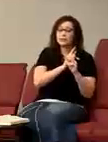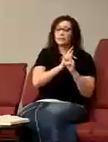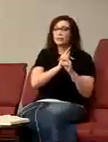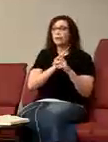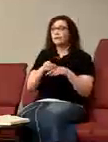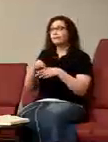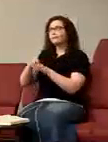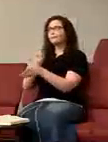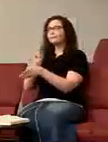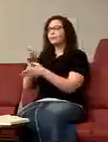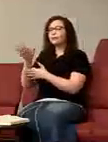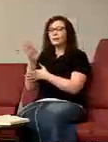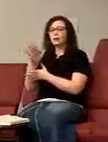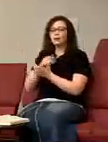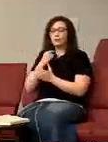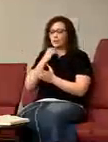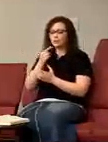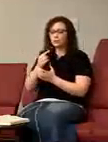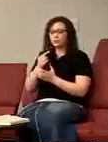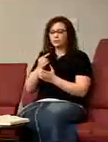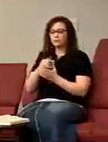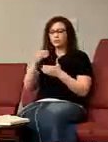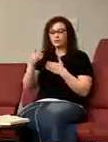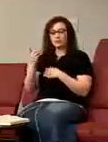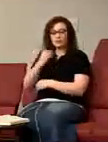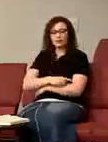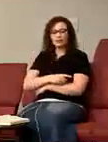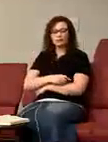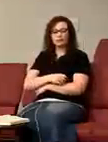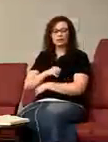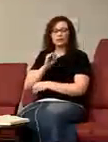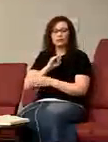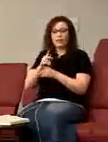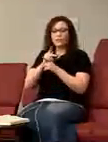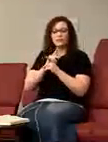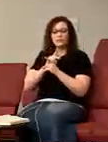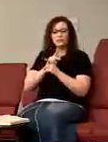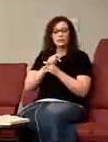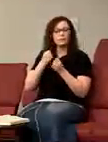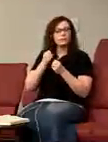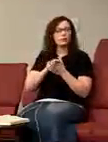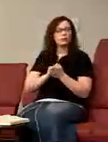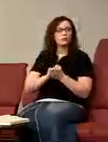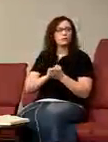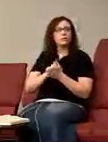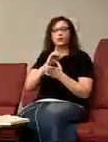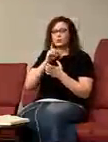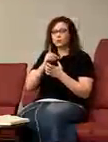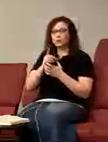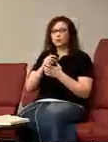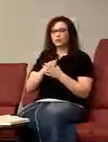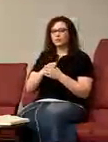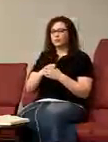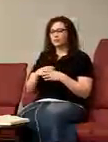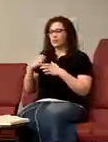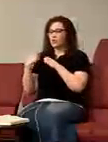basically. And so I told him the next day, I'm keeping the car. So we got 12 miles a gallon in this little four-cylinder car all the way back to